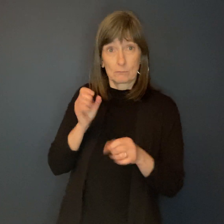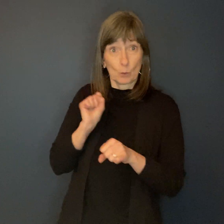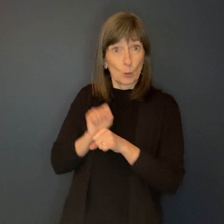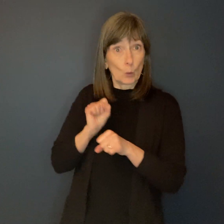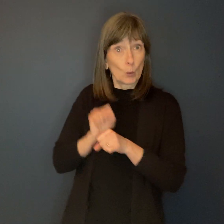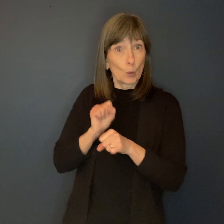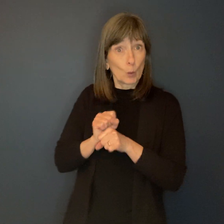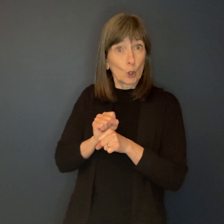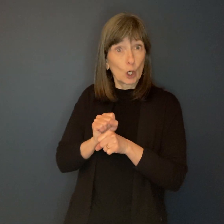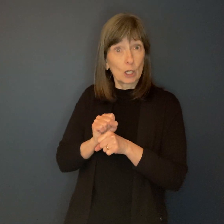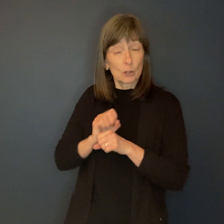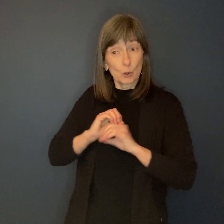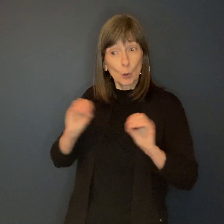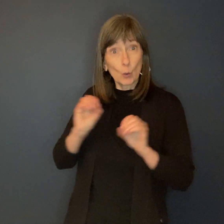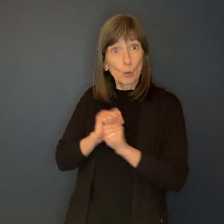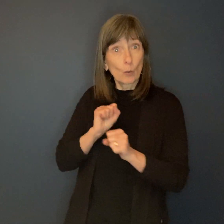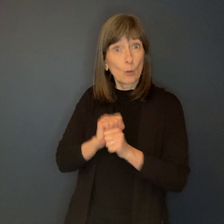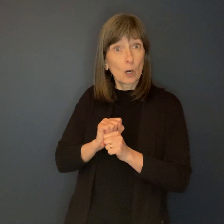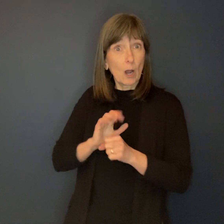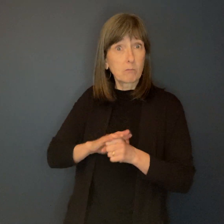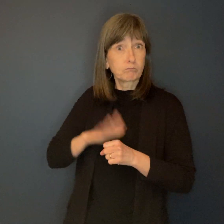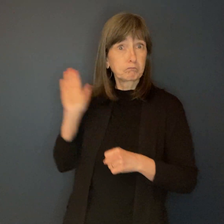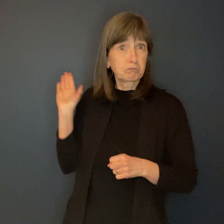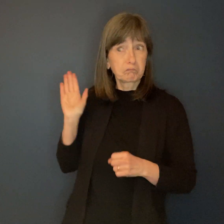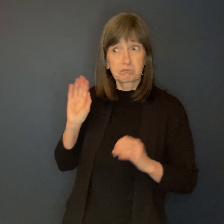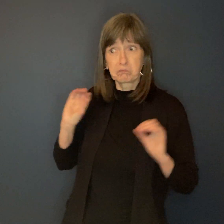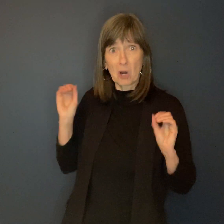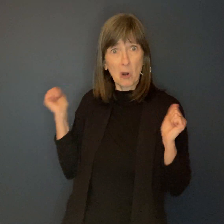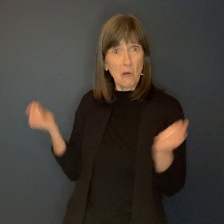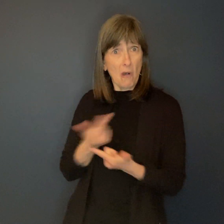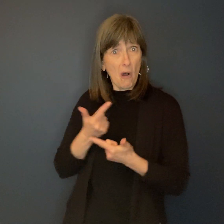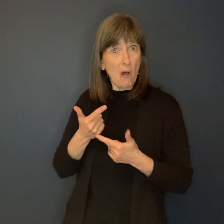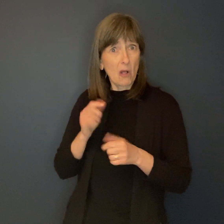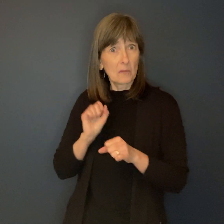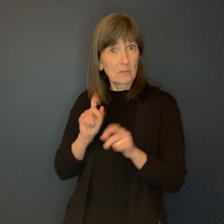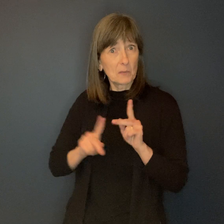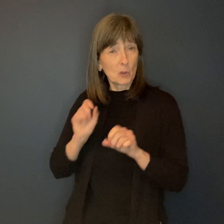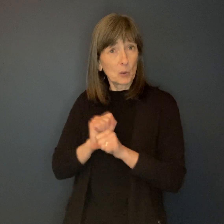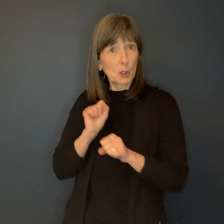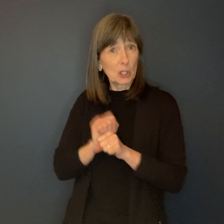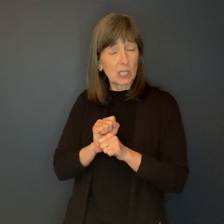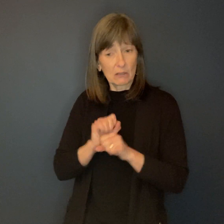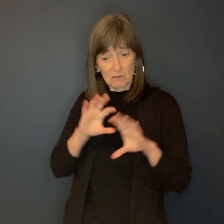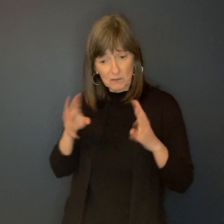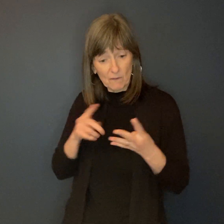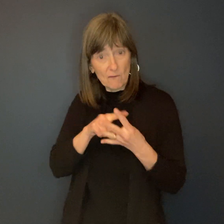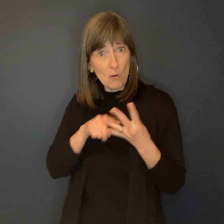economic issues for people, and, good things will happen. But unfortunately, we weren't able to communicate